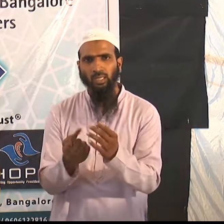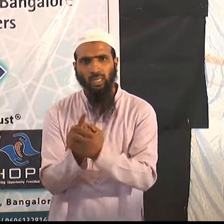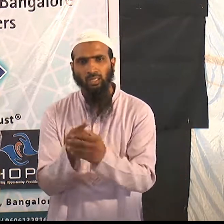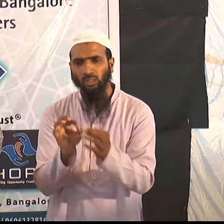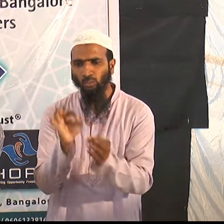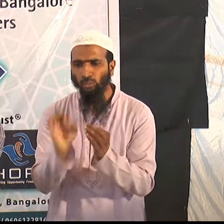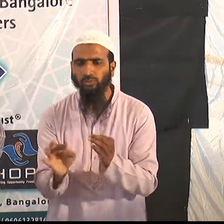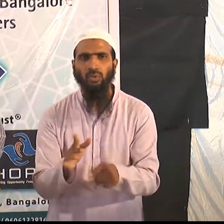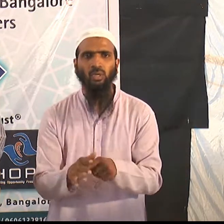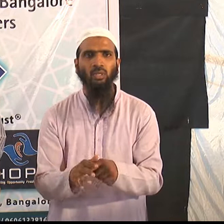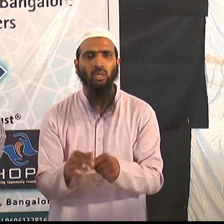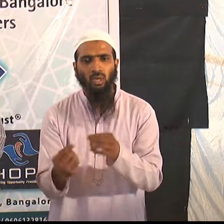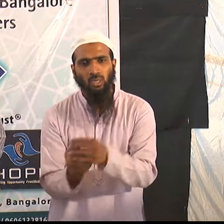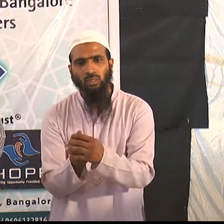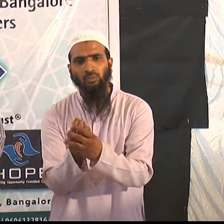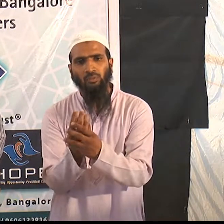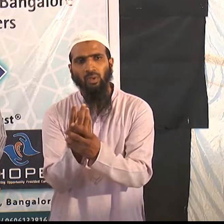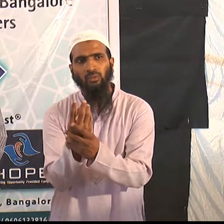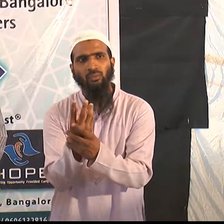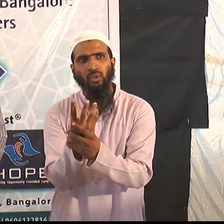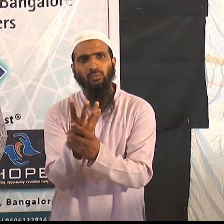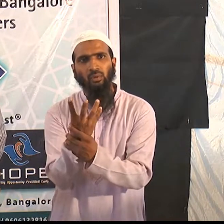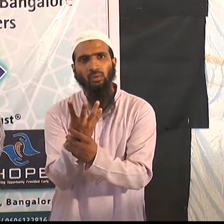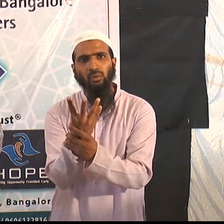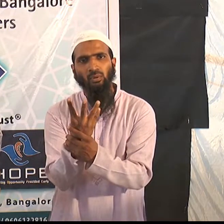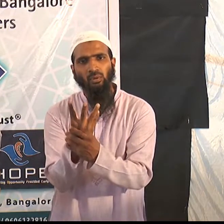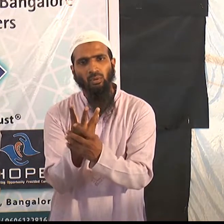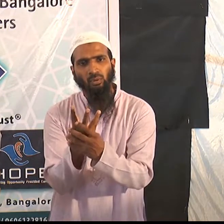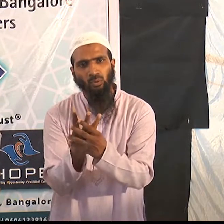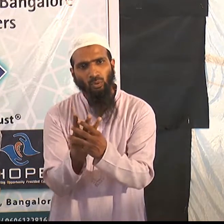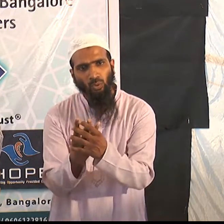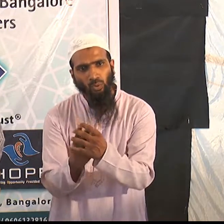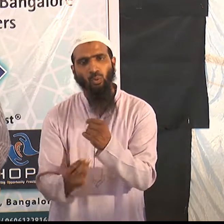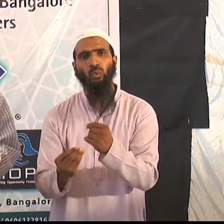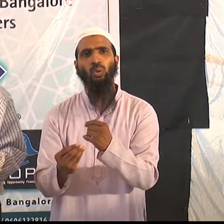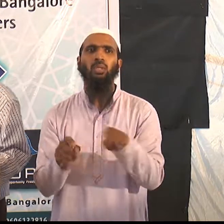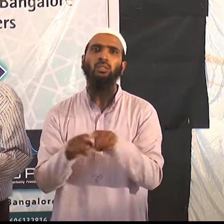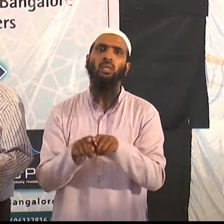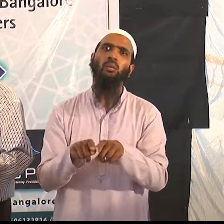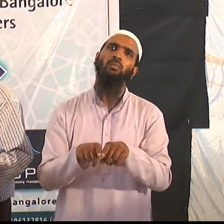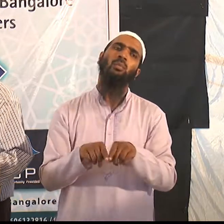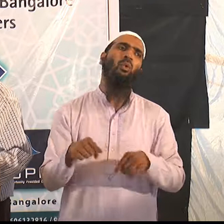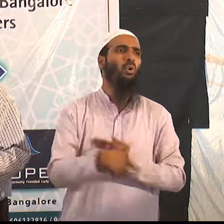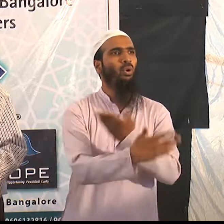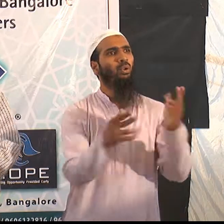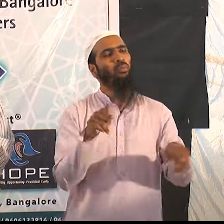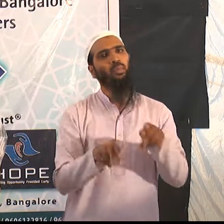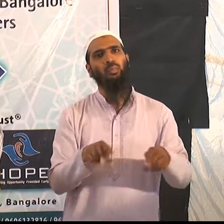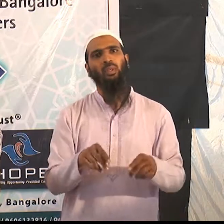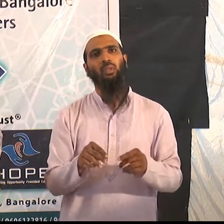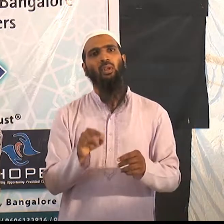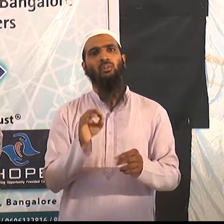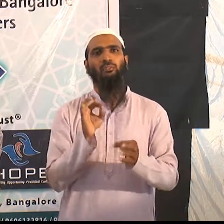It should be our constant endeavor. As some of the scholars before me and scholars after me will tell